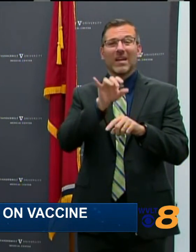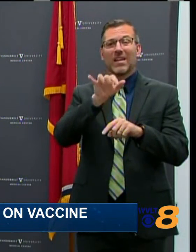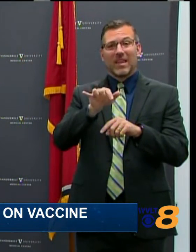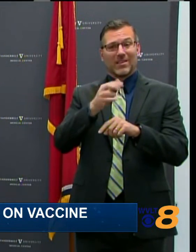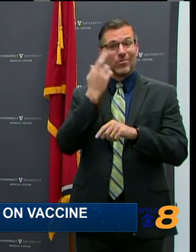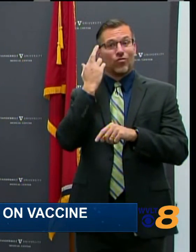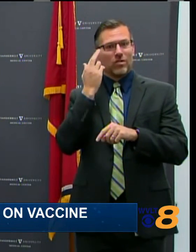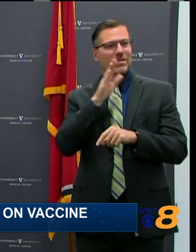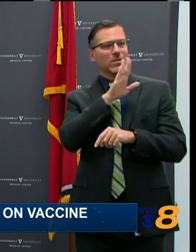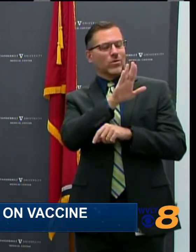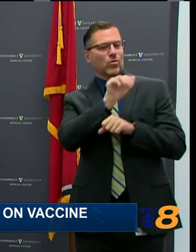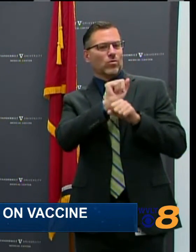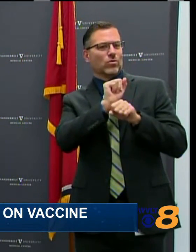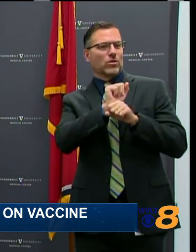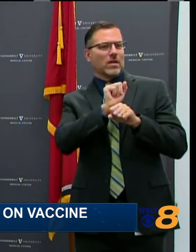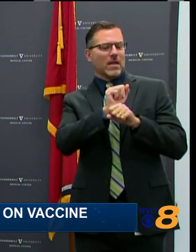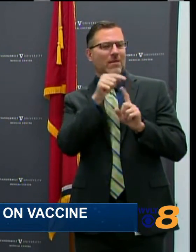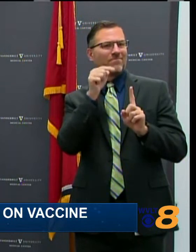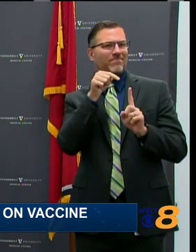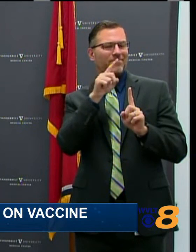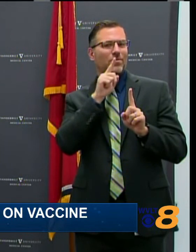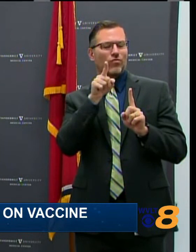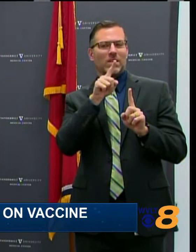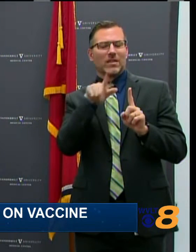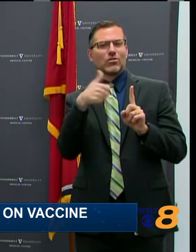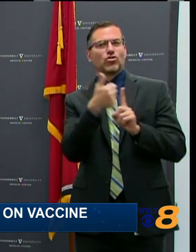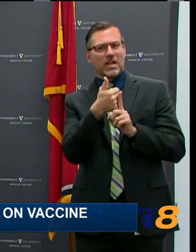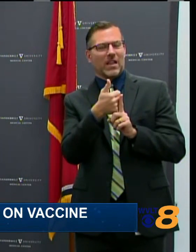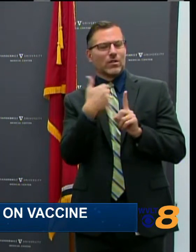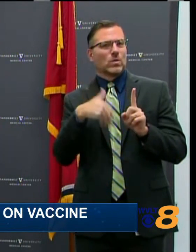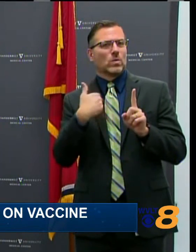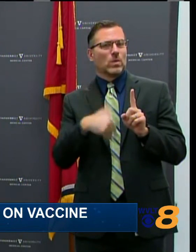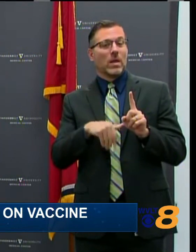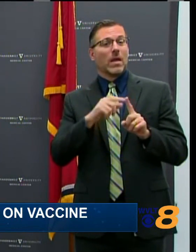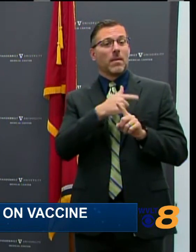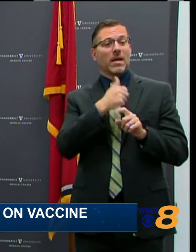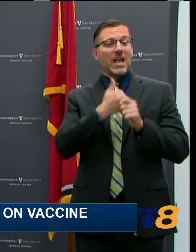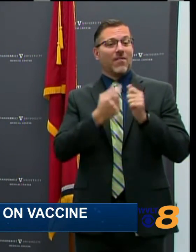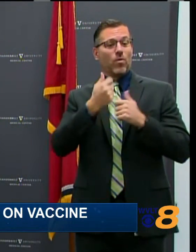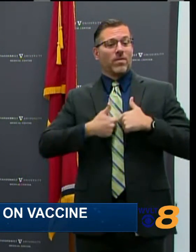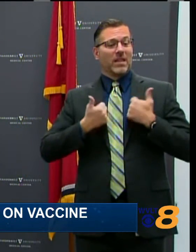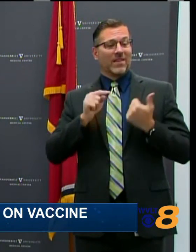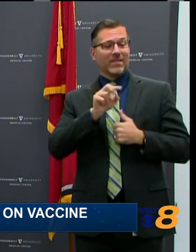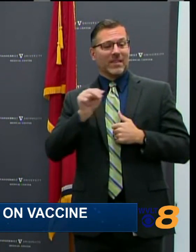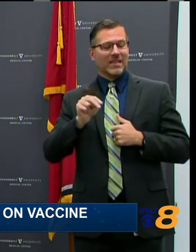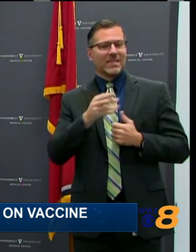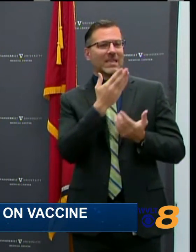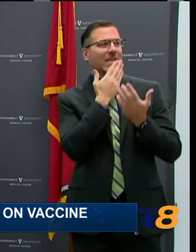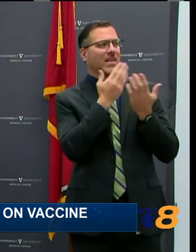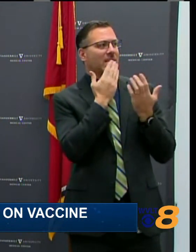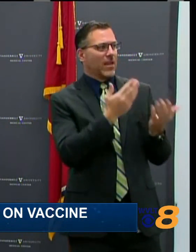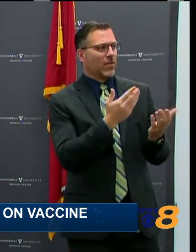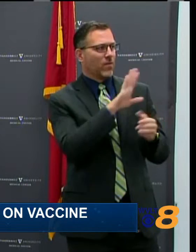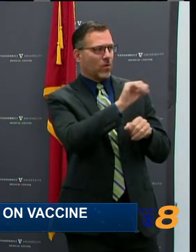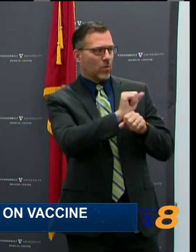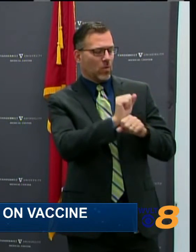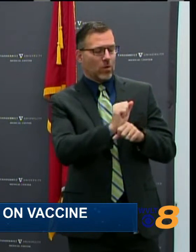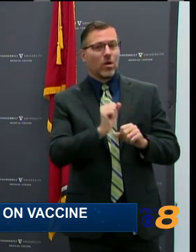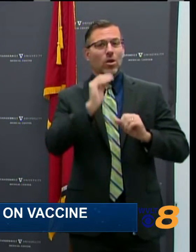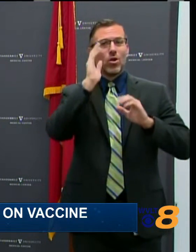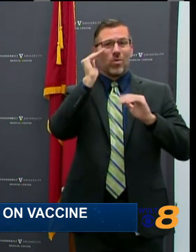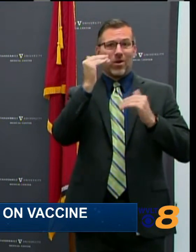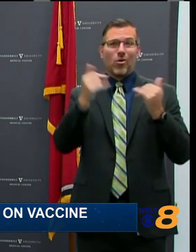is particularly challenging, and Tennesseans are particularly grateful. So we're hopeful that today is, in